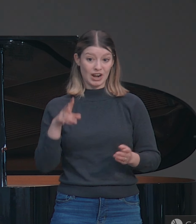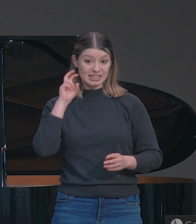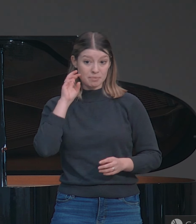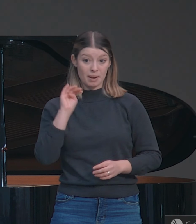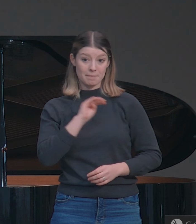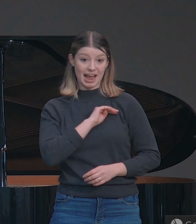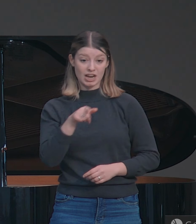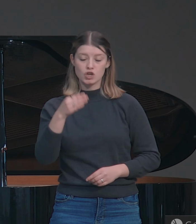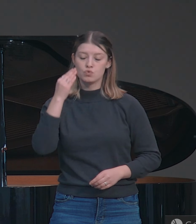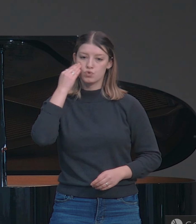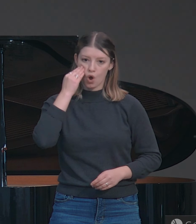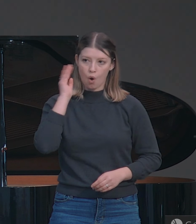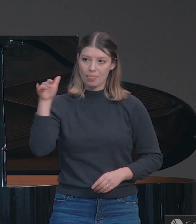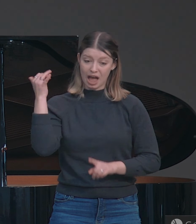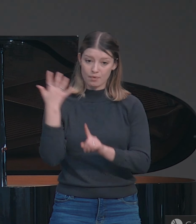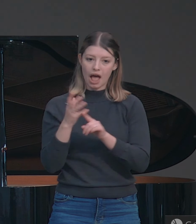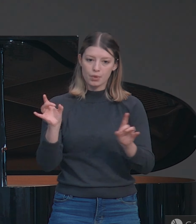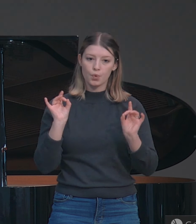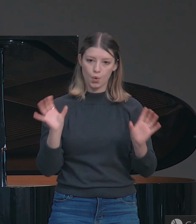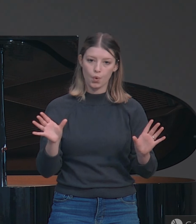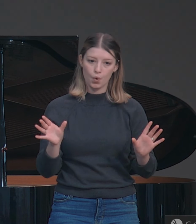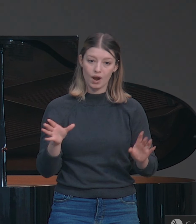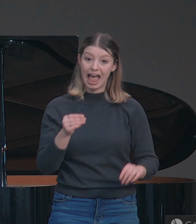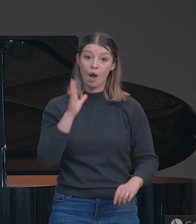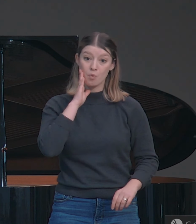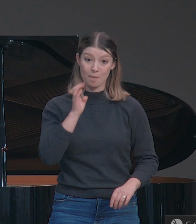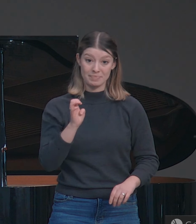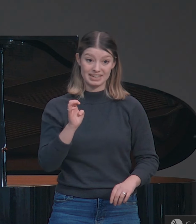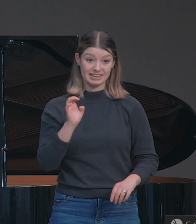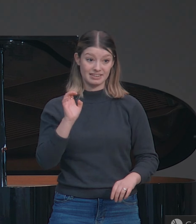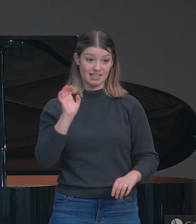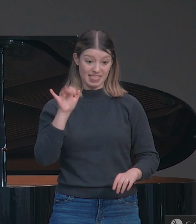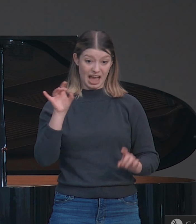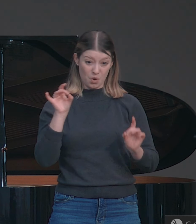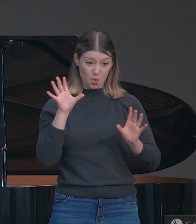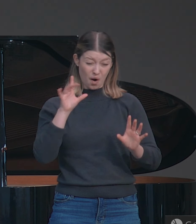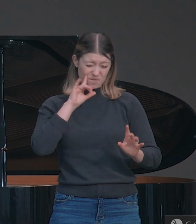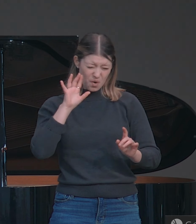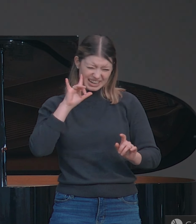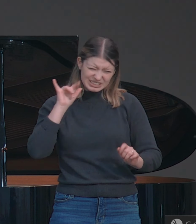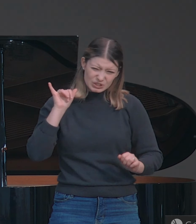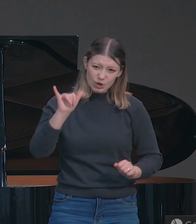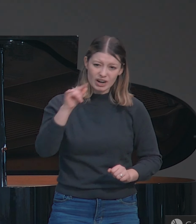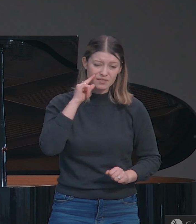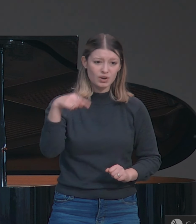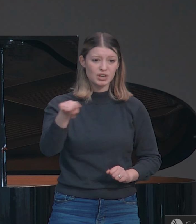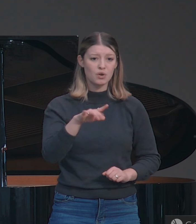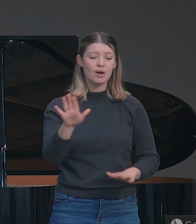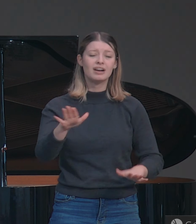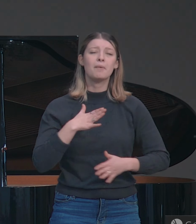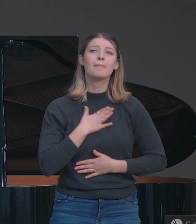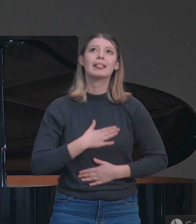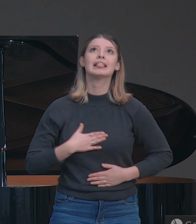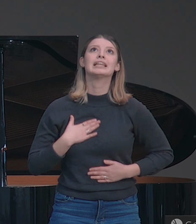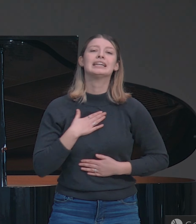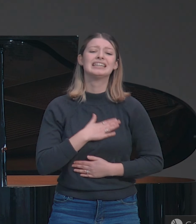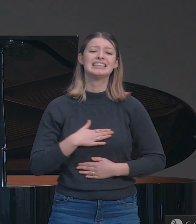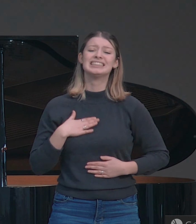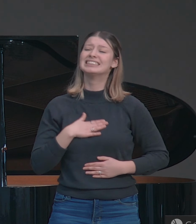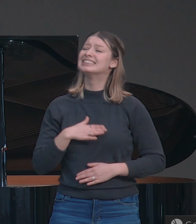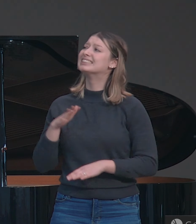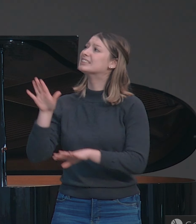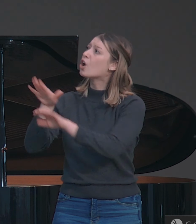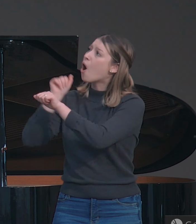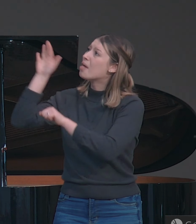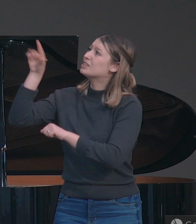wrath. And it will be that way for all eternity. Please throw yourself upon the grace and